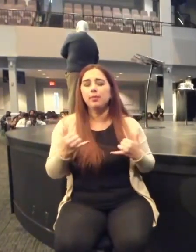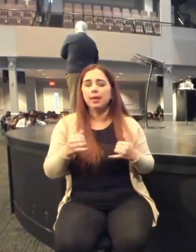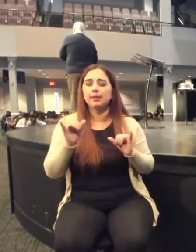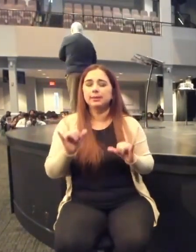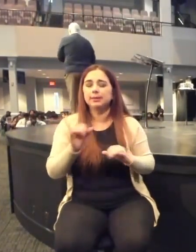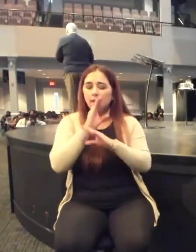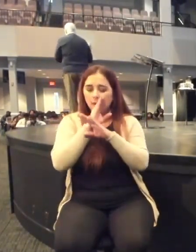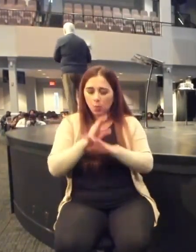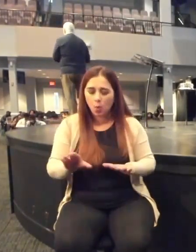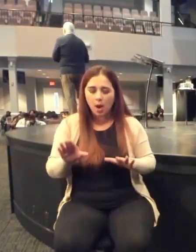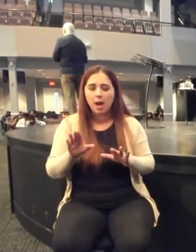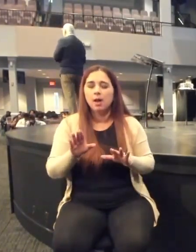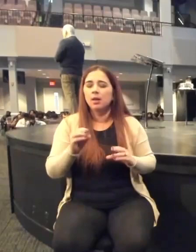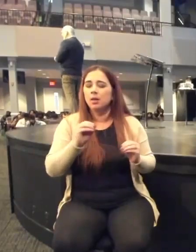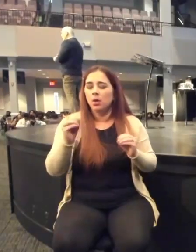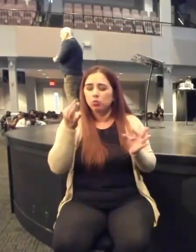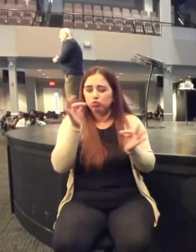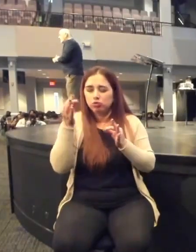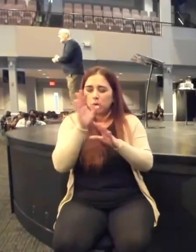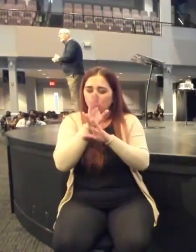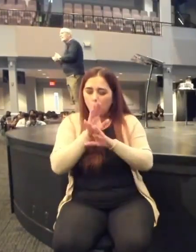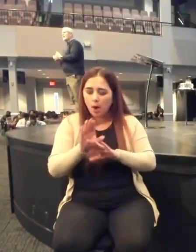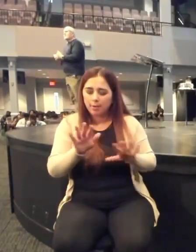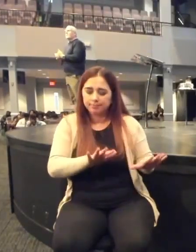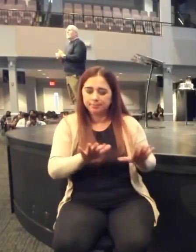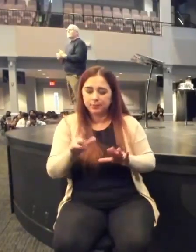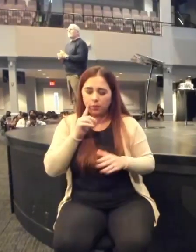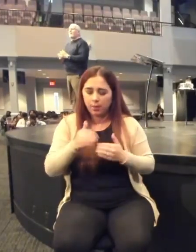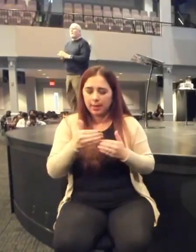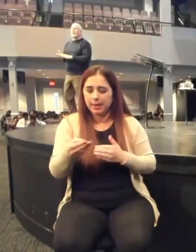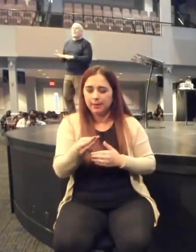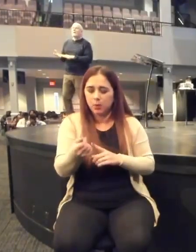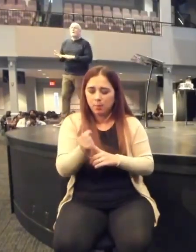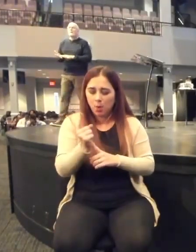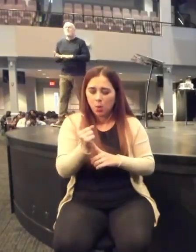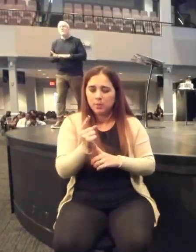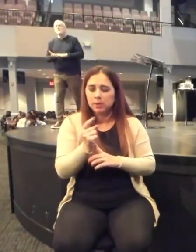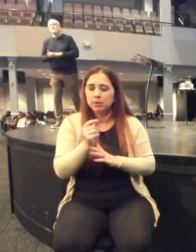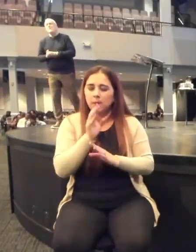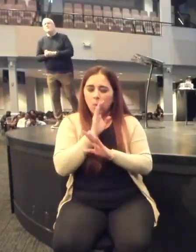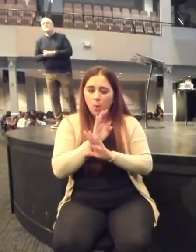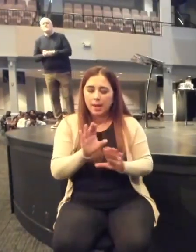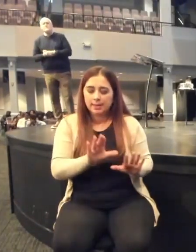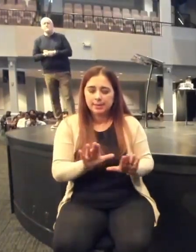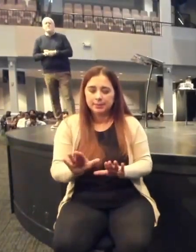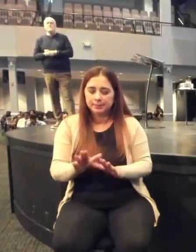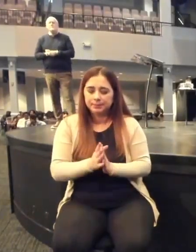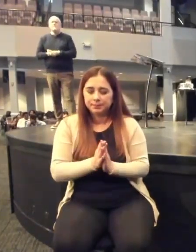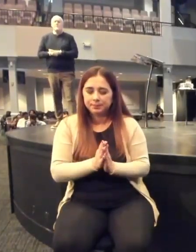eyes are closed. We ask that no one be moving around, looking about the next few moments, very quiet, very still.